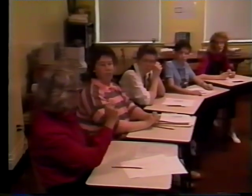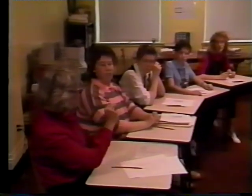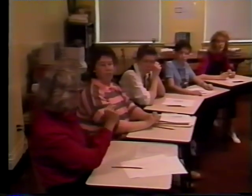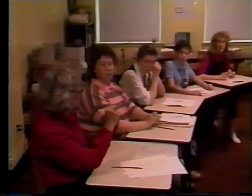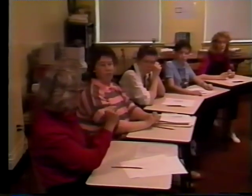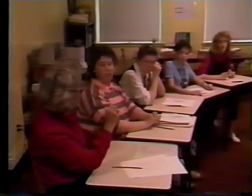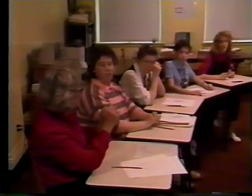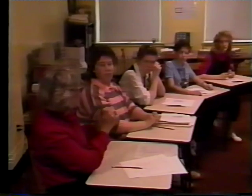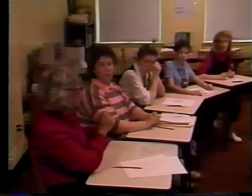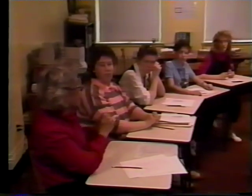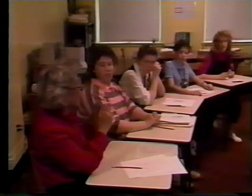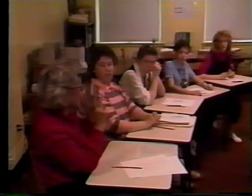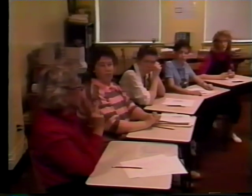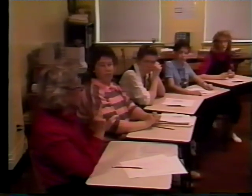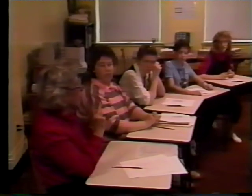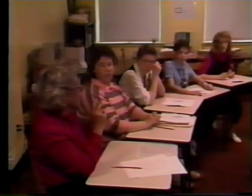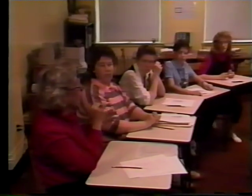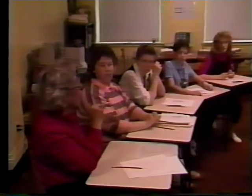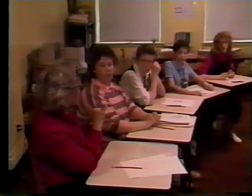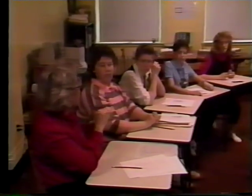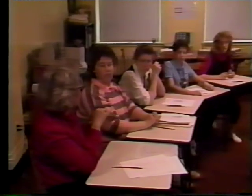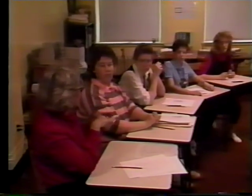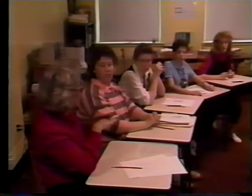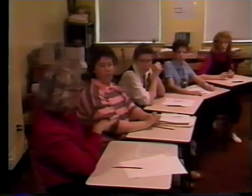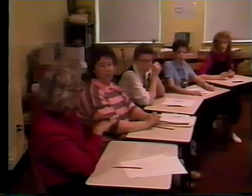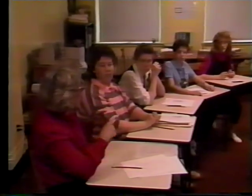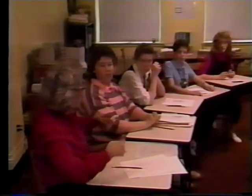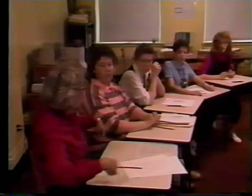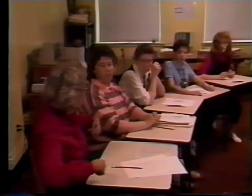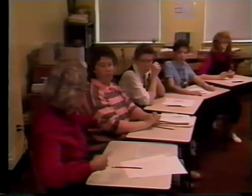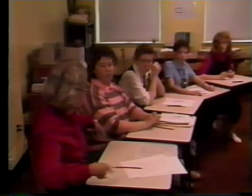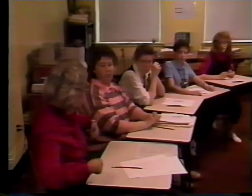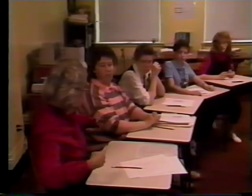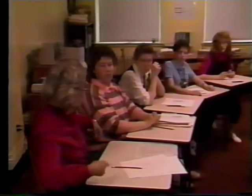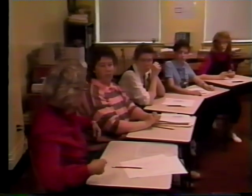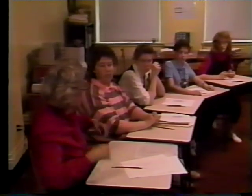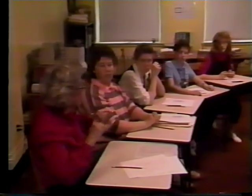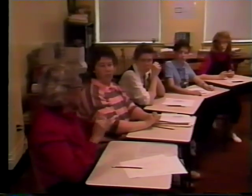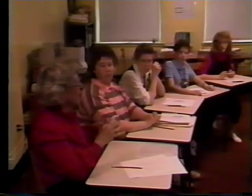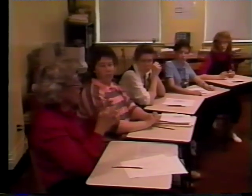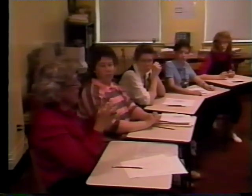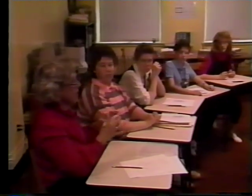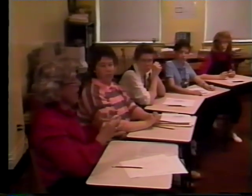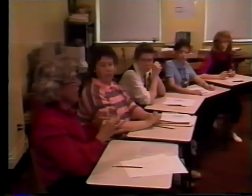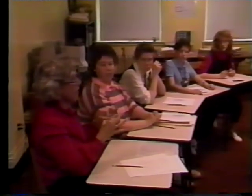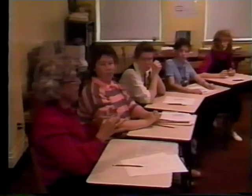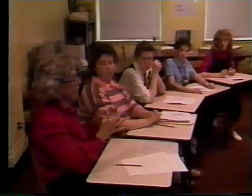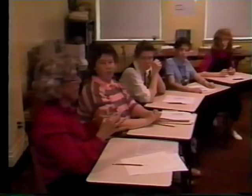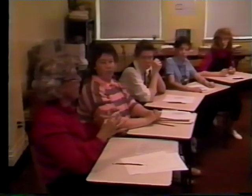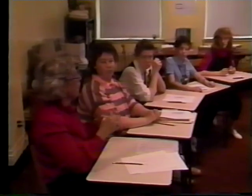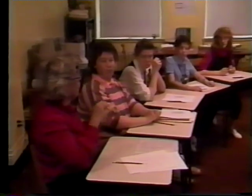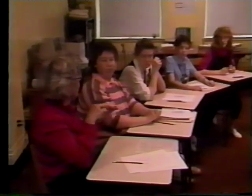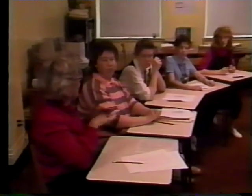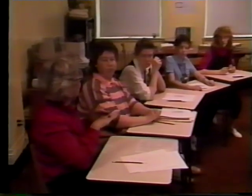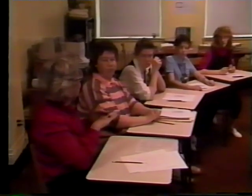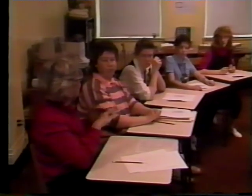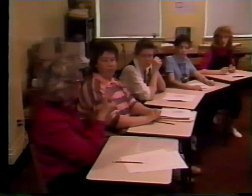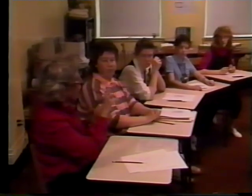Marathon, with the people that were in wheelchairs that decided to enter